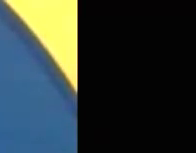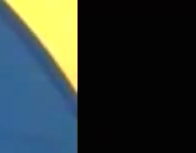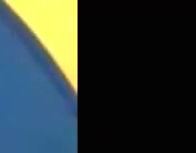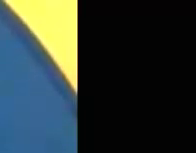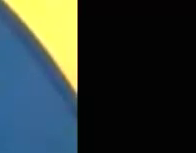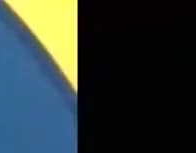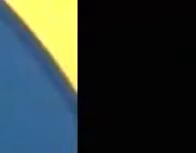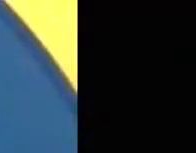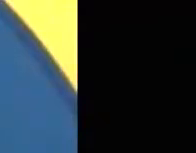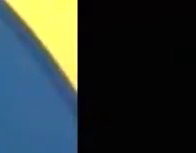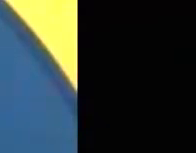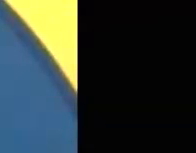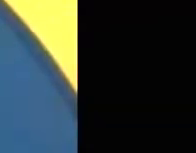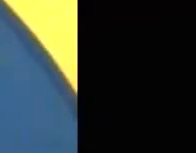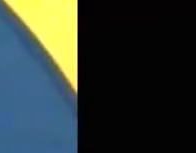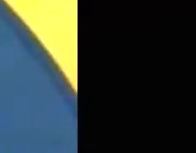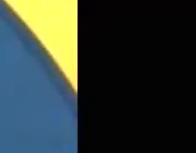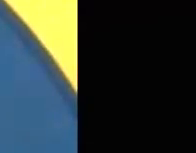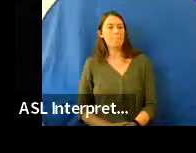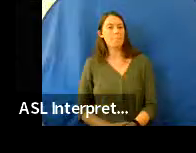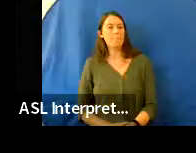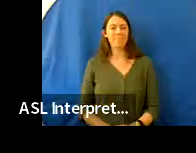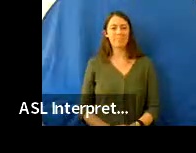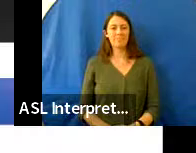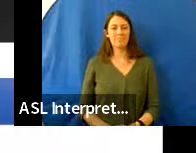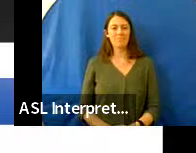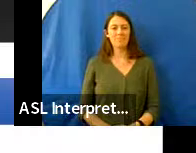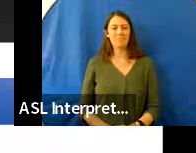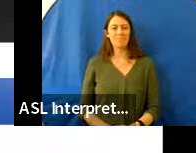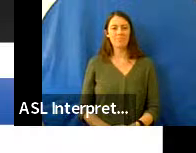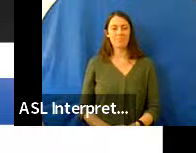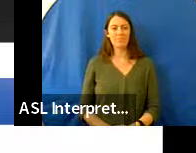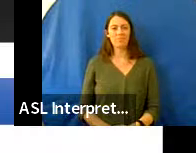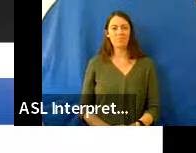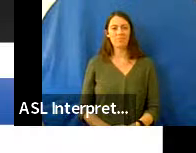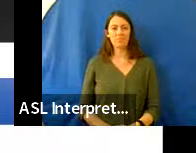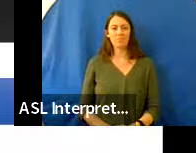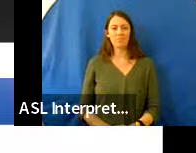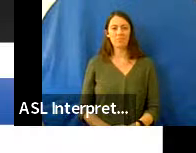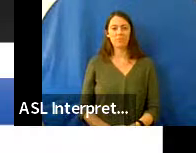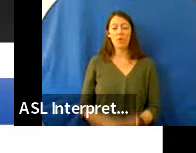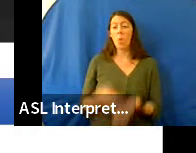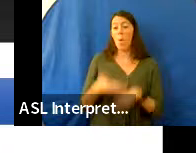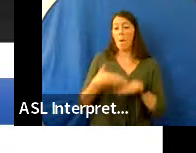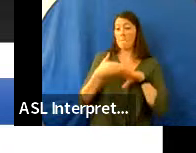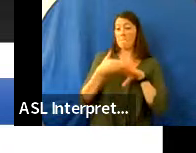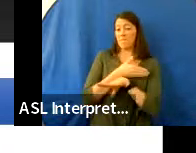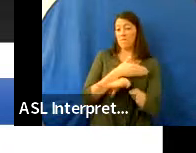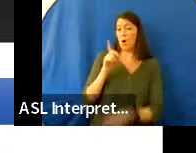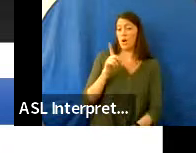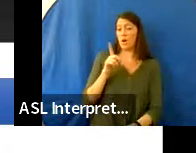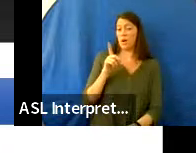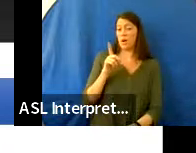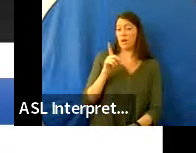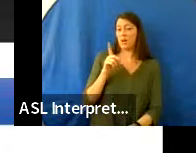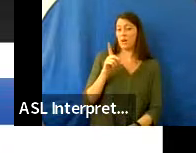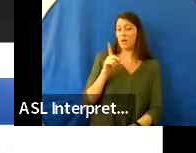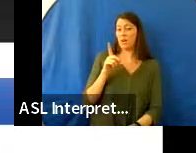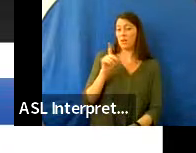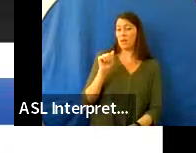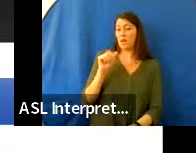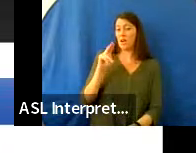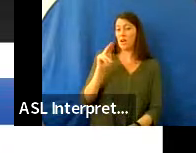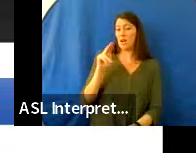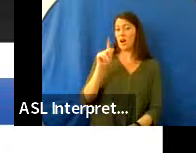go ahead. Very much. What I will say before Donata gets started, I apologize, Lauren, is that we're going to